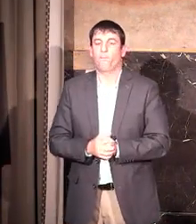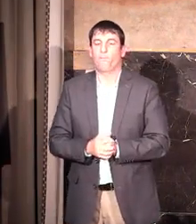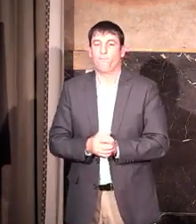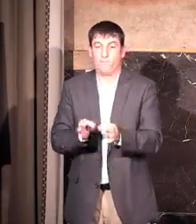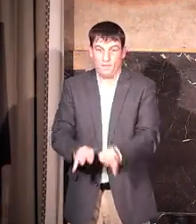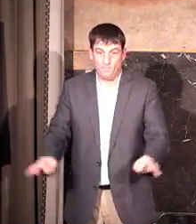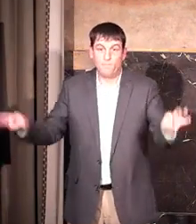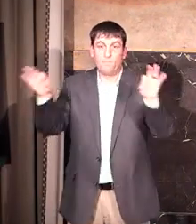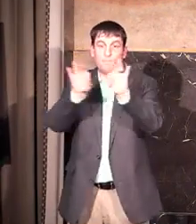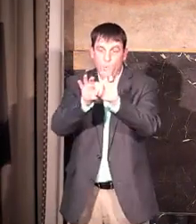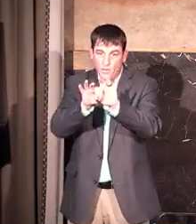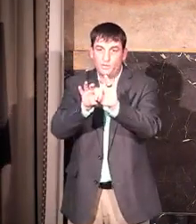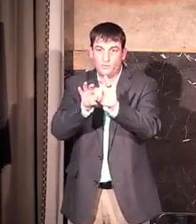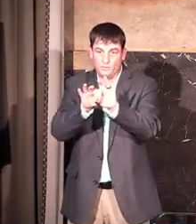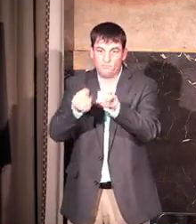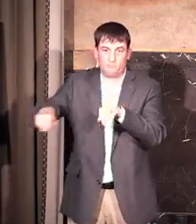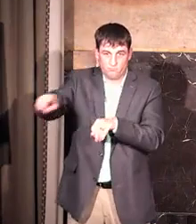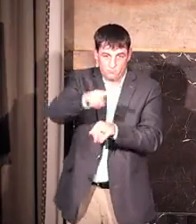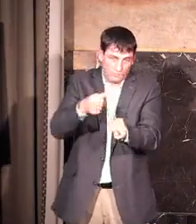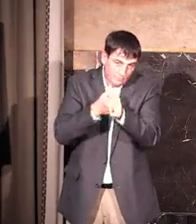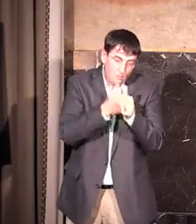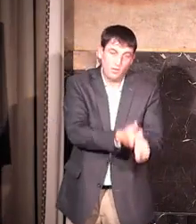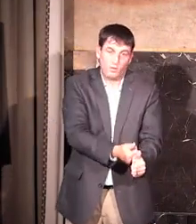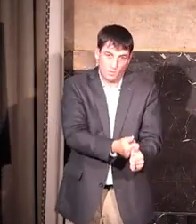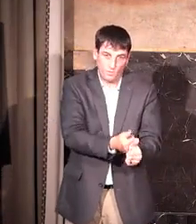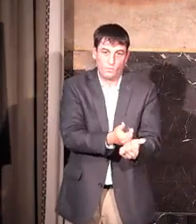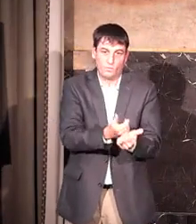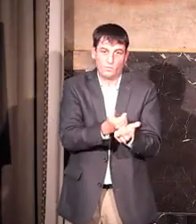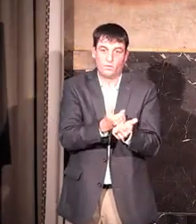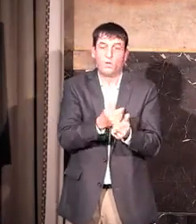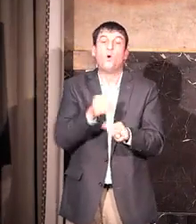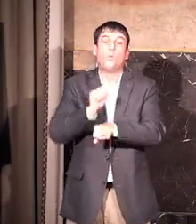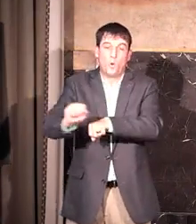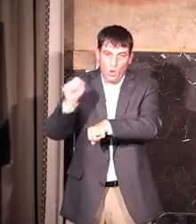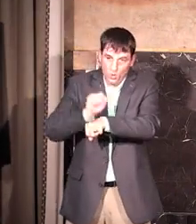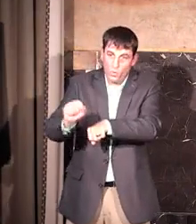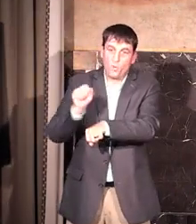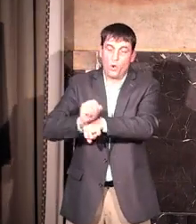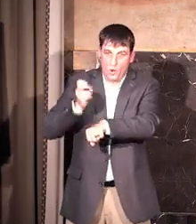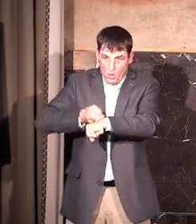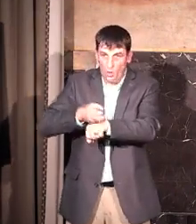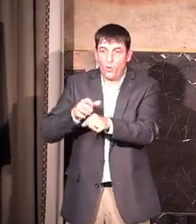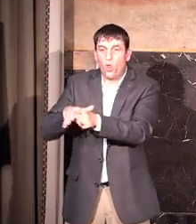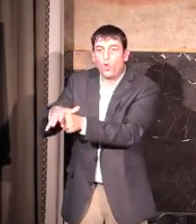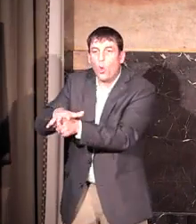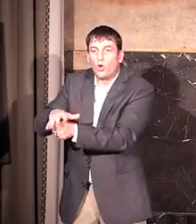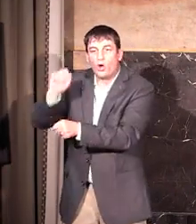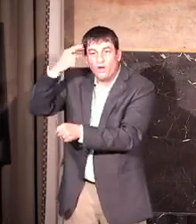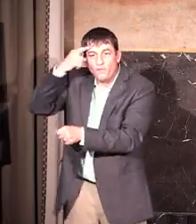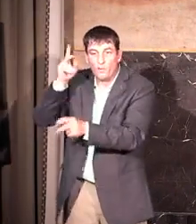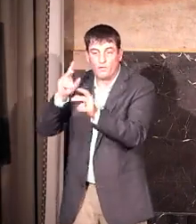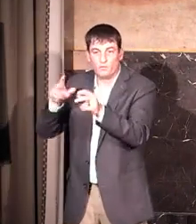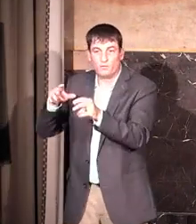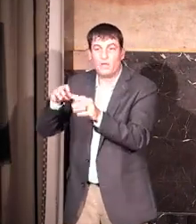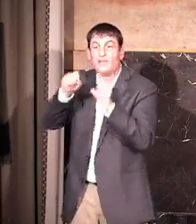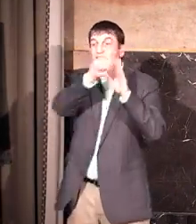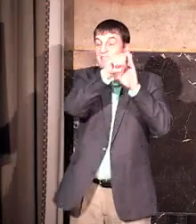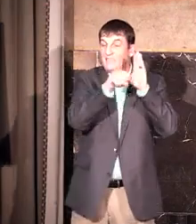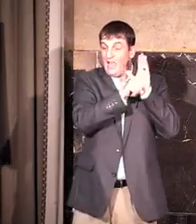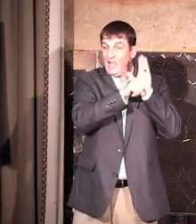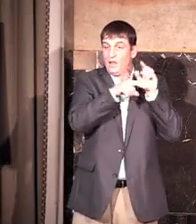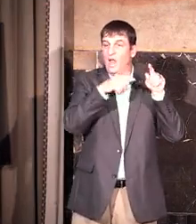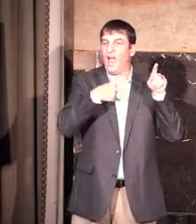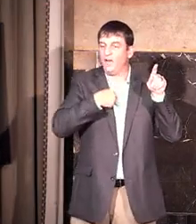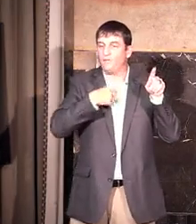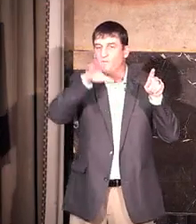It's important that they do that. And we're going to be working with local government as well. At the state level, we have the